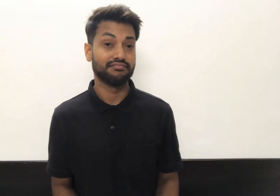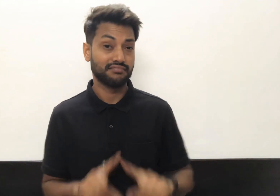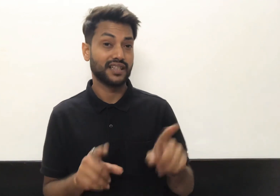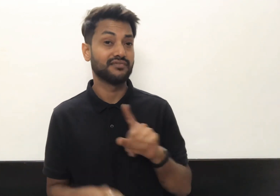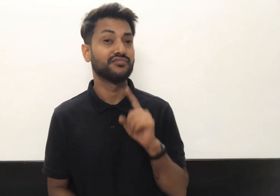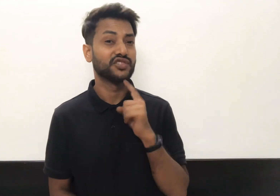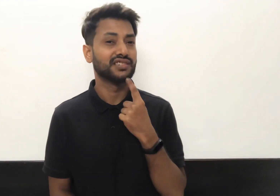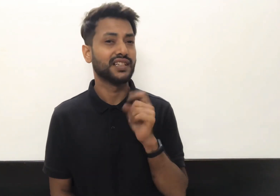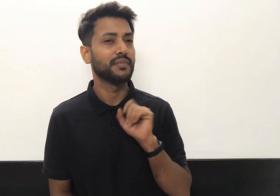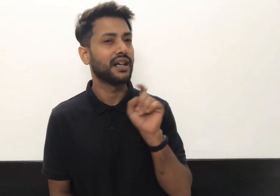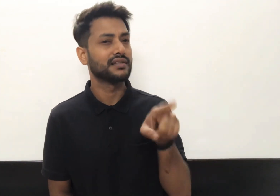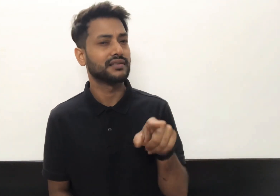or not?